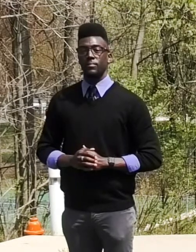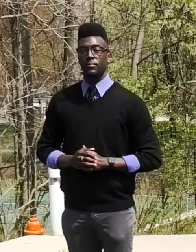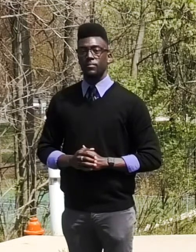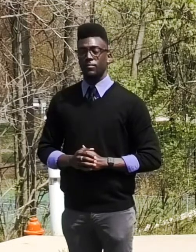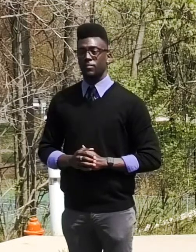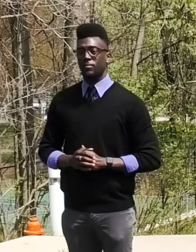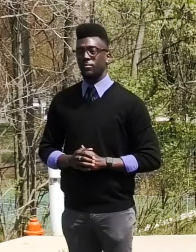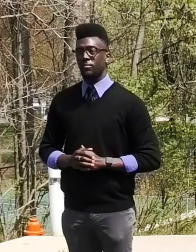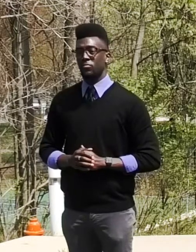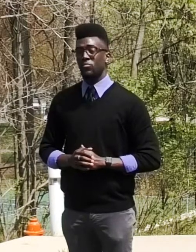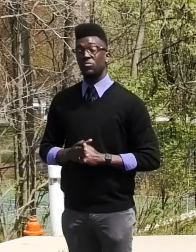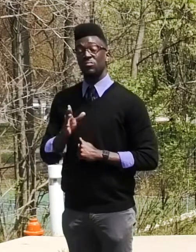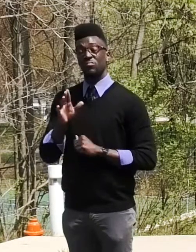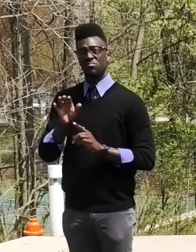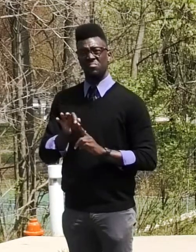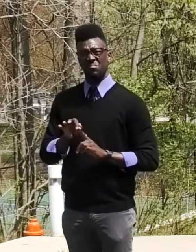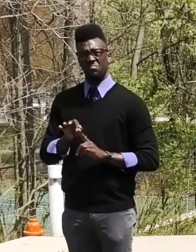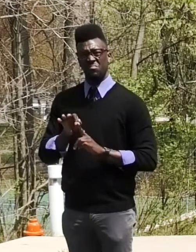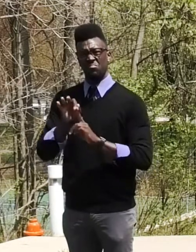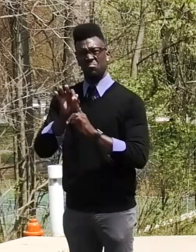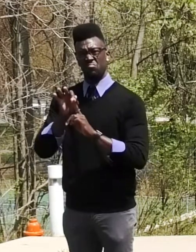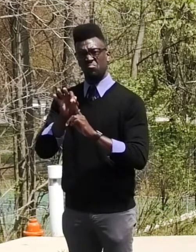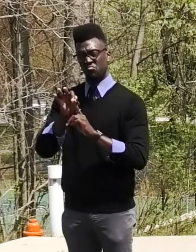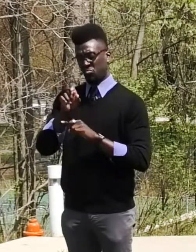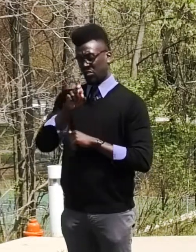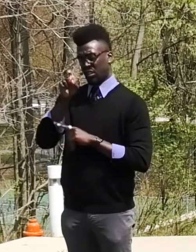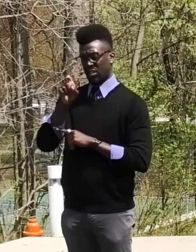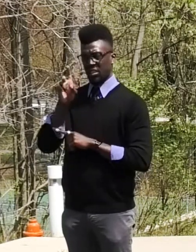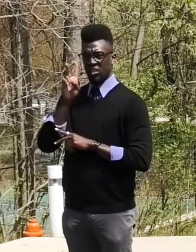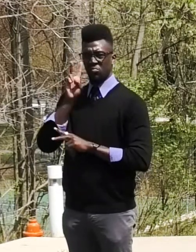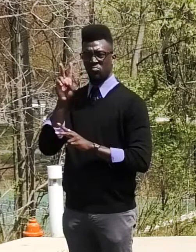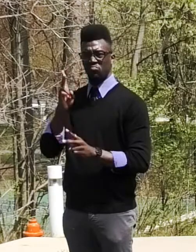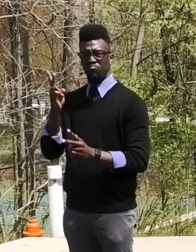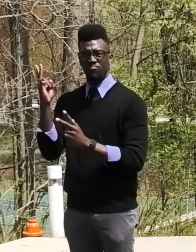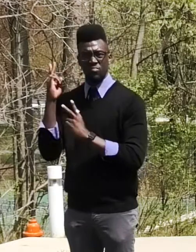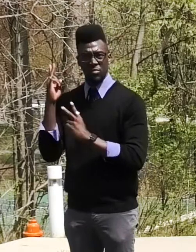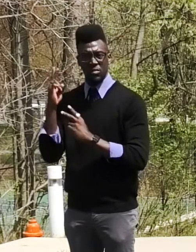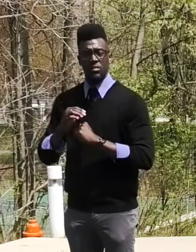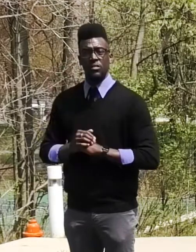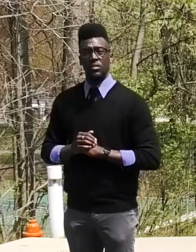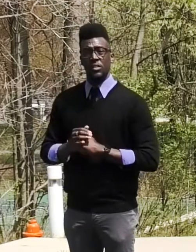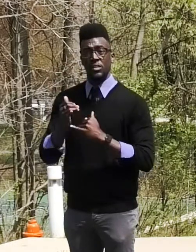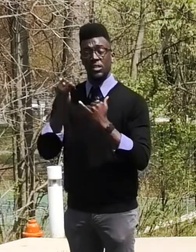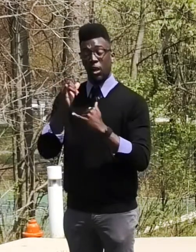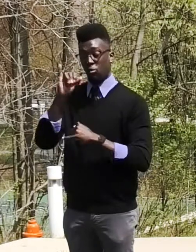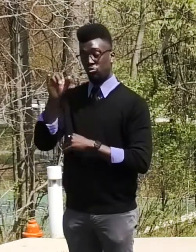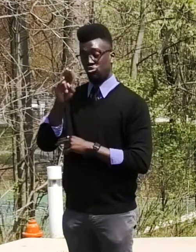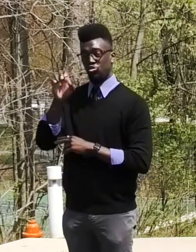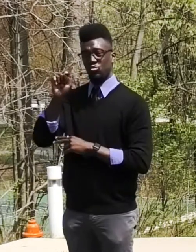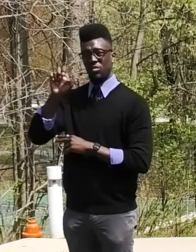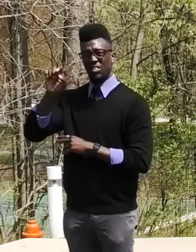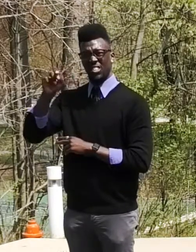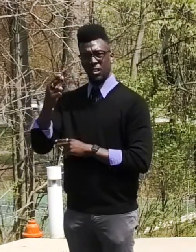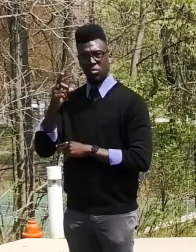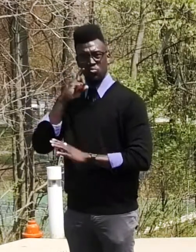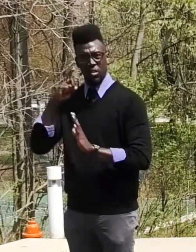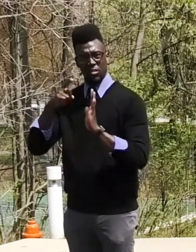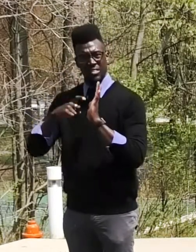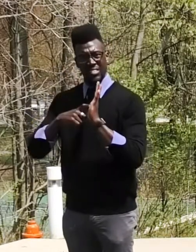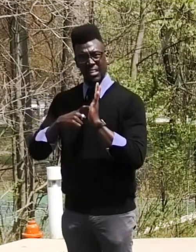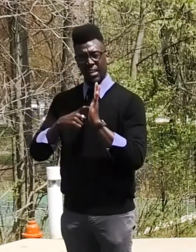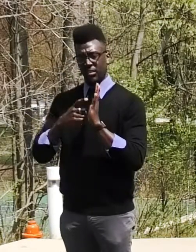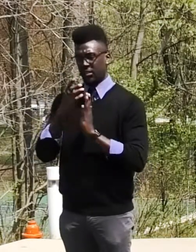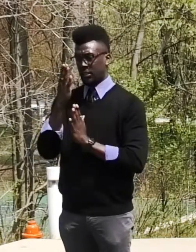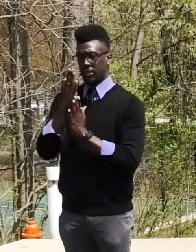Initially, a uniquely Texan observance, Juneteenth has now been recognized in some form